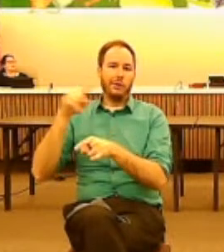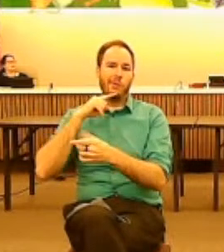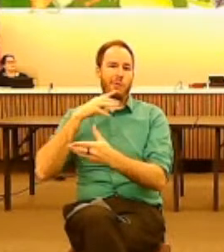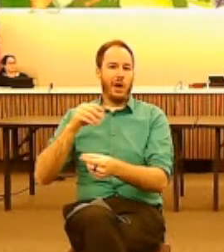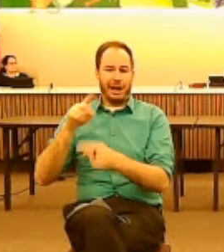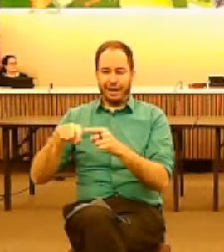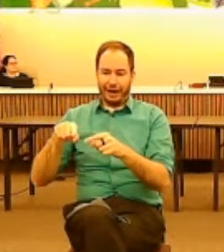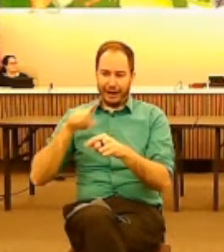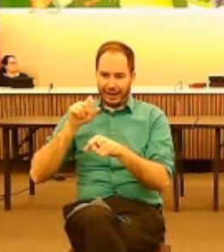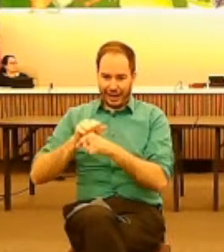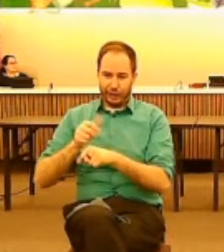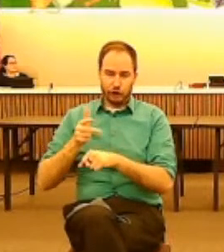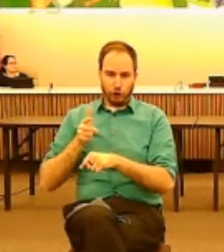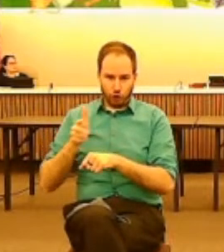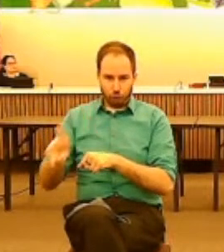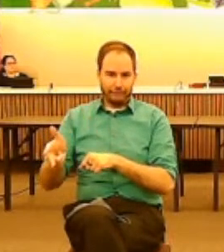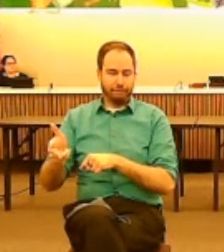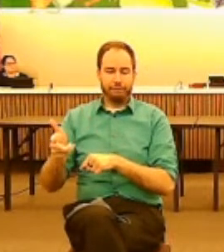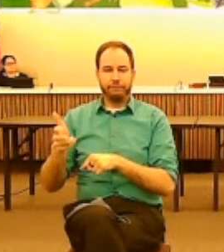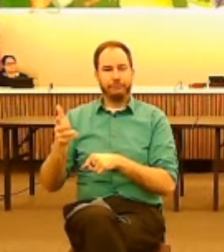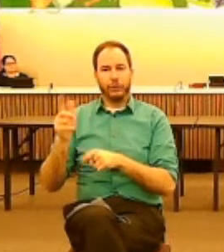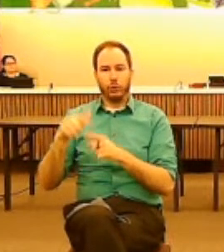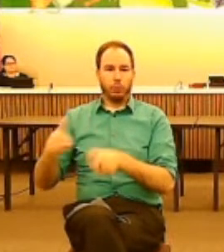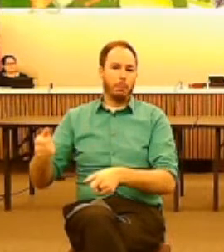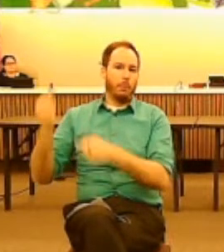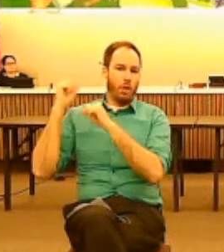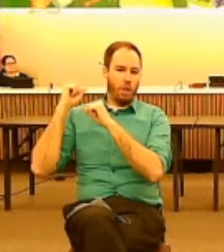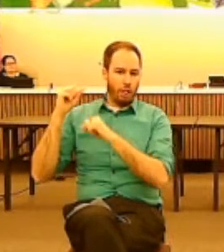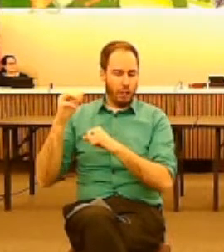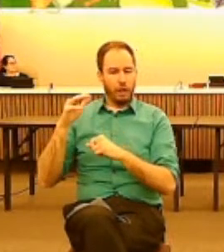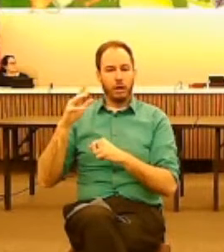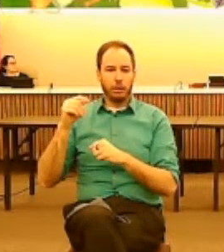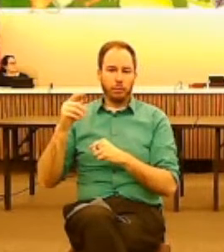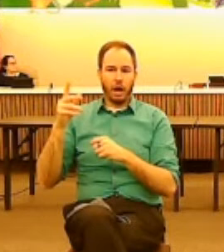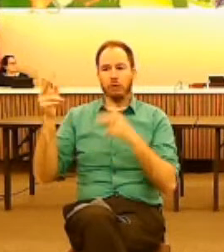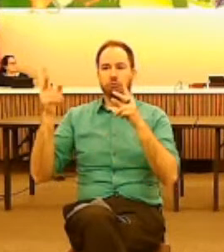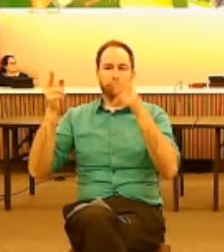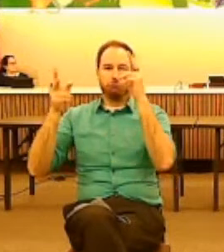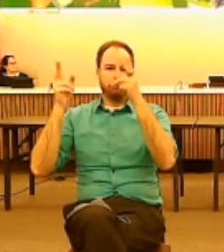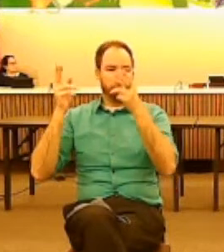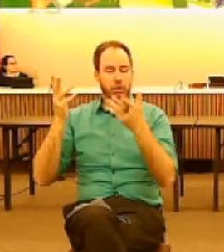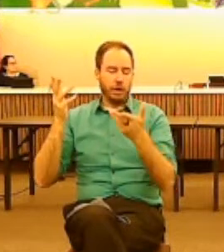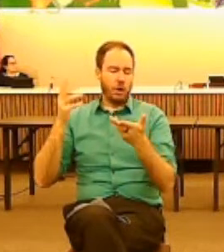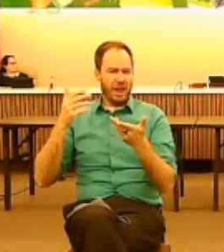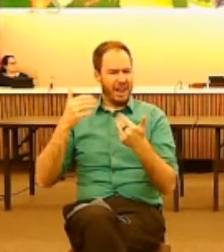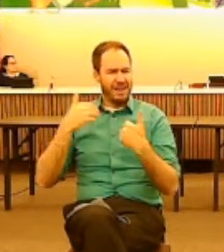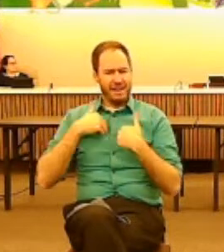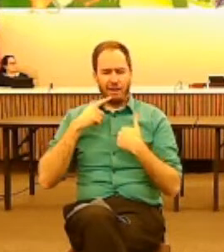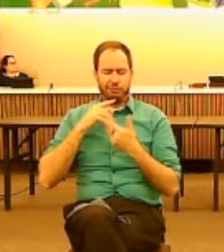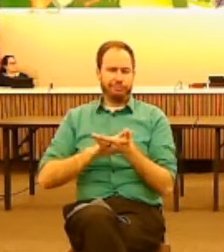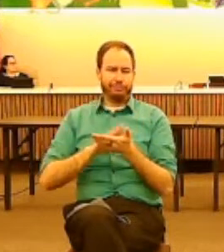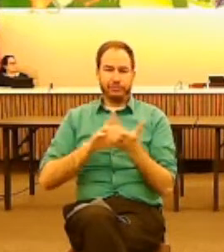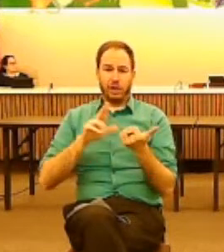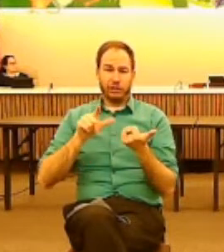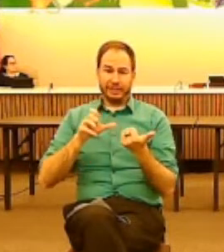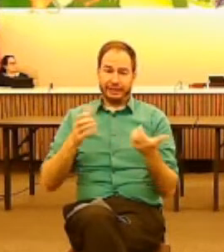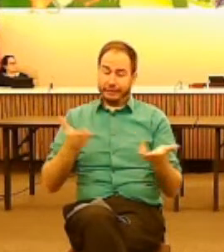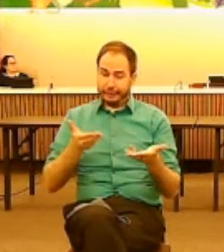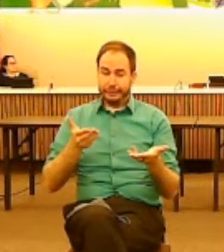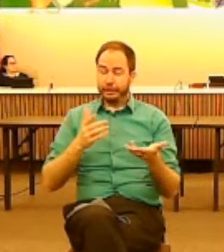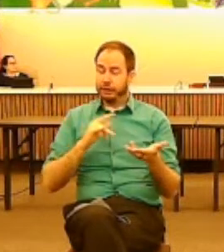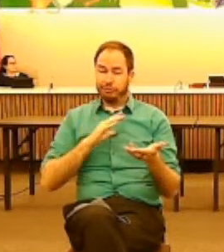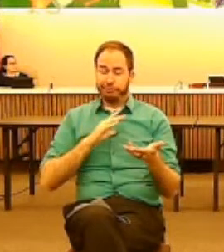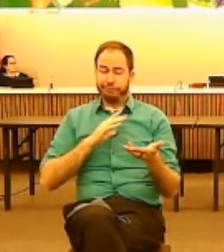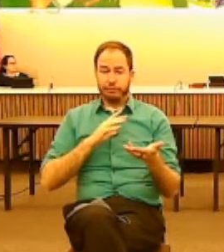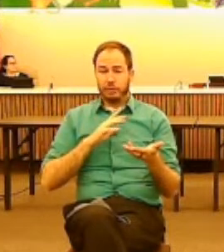can't get in there with something to pull it. But so like I said, I will give RG&E props. They have